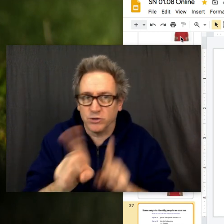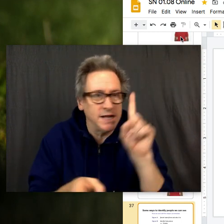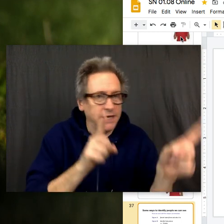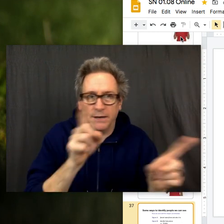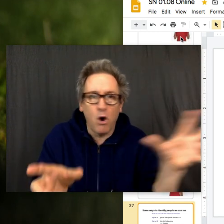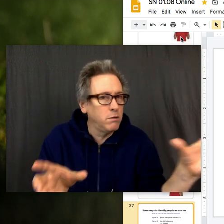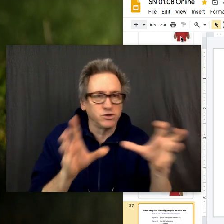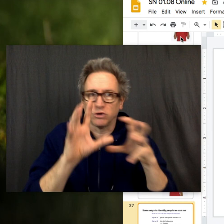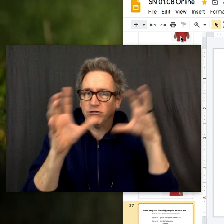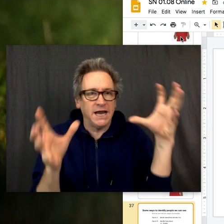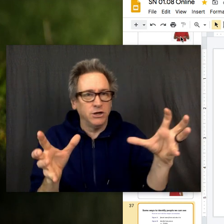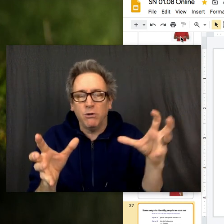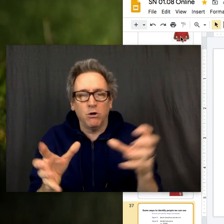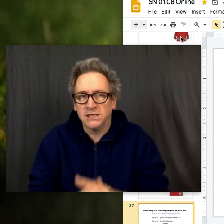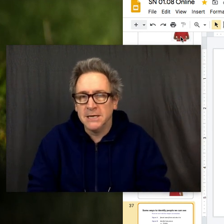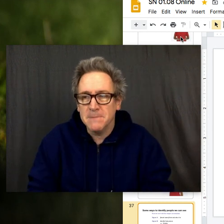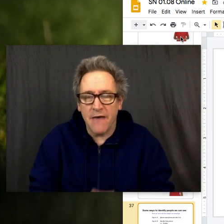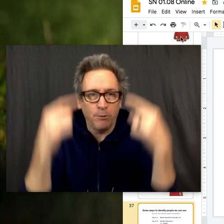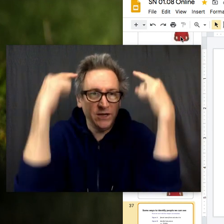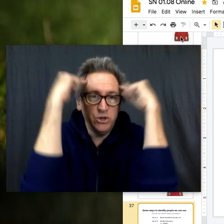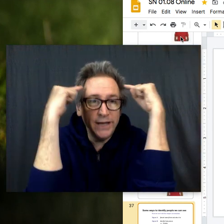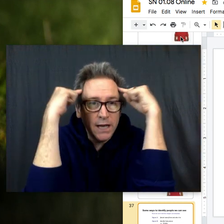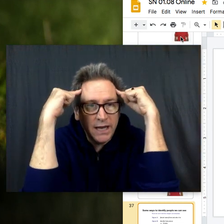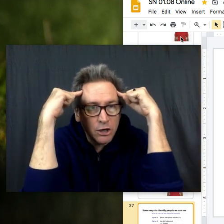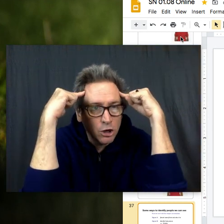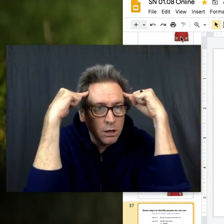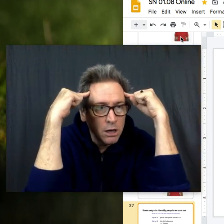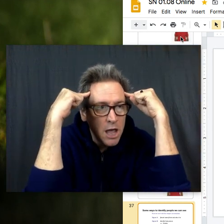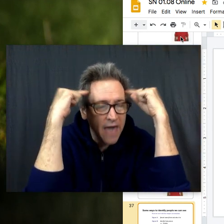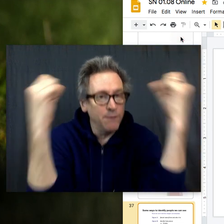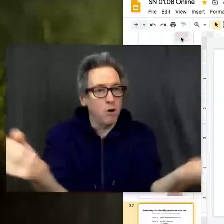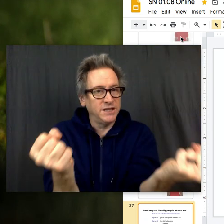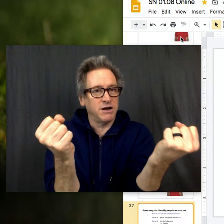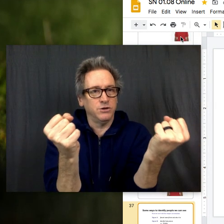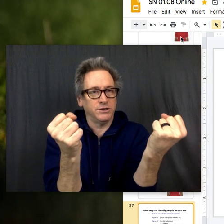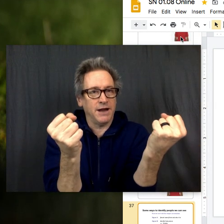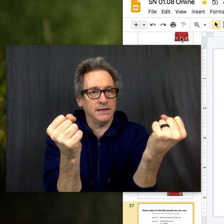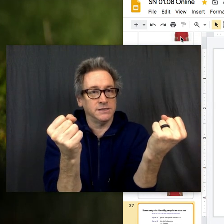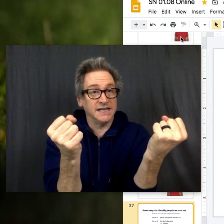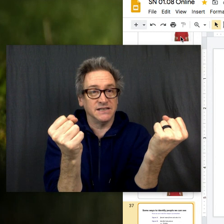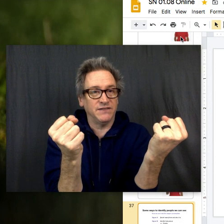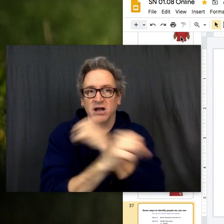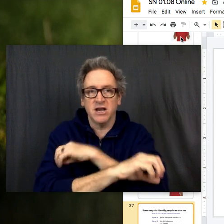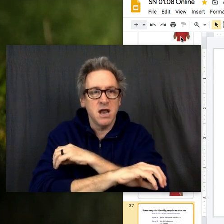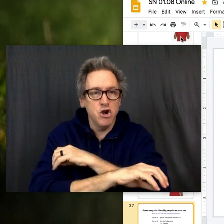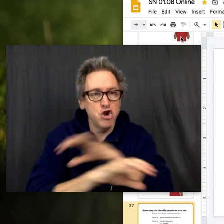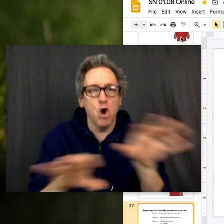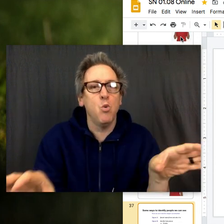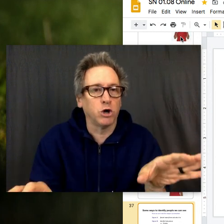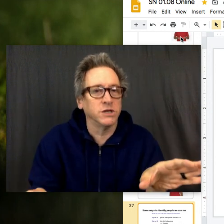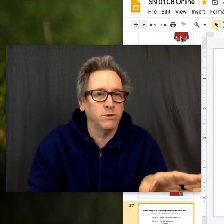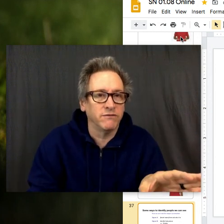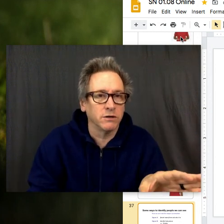will be translating poems or creating new poems, and they'll be doing it up here. And the moment they try to do it with their hands, it's as if they've done